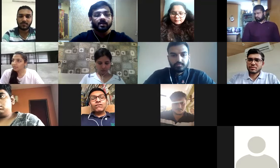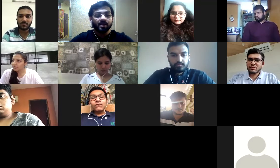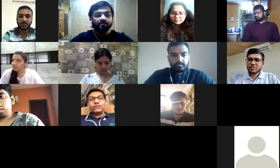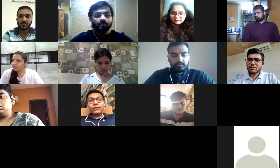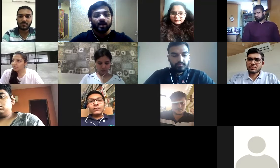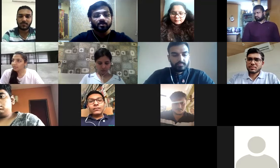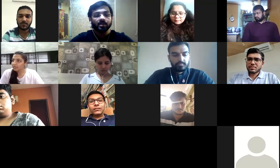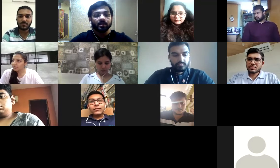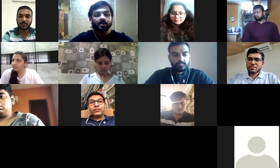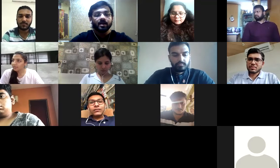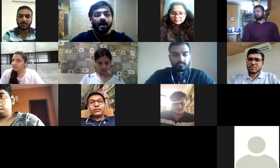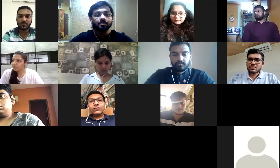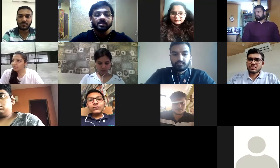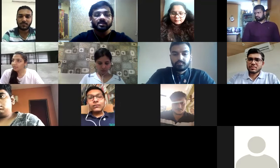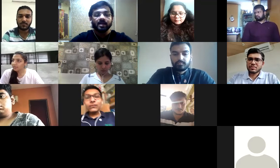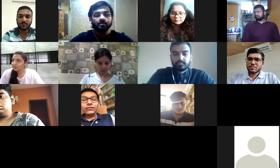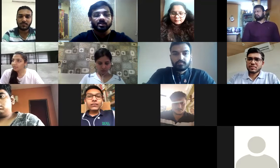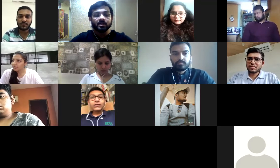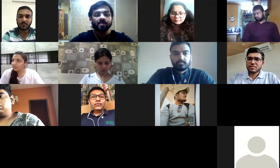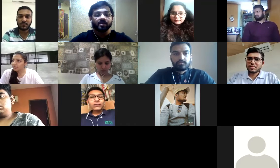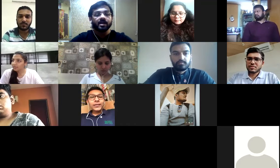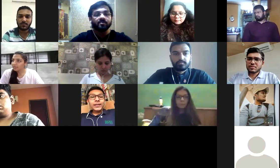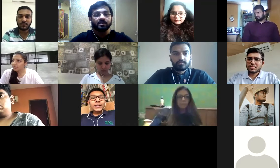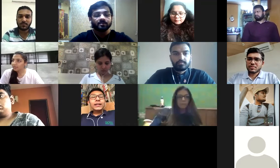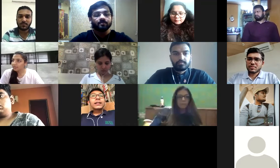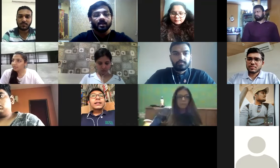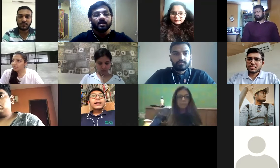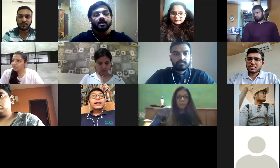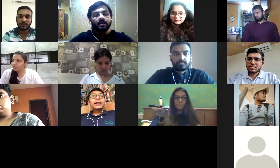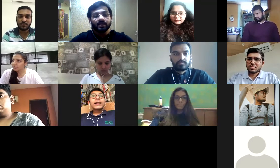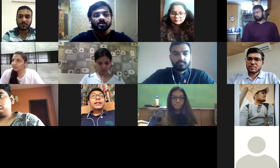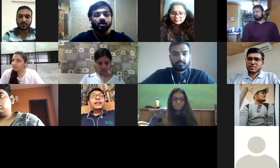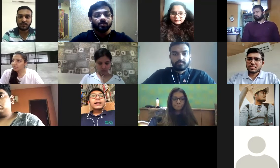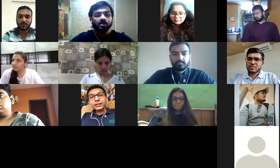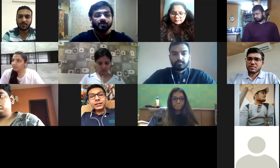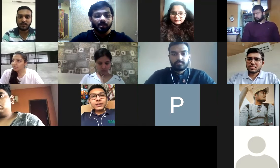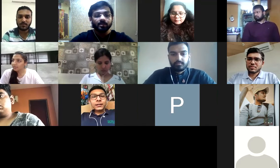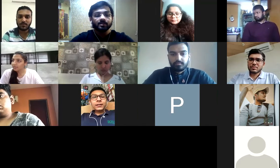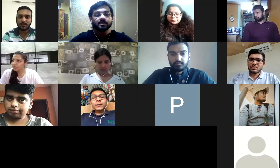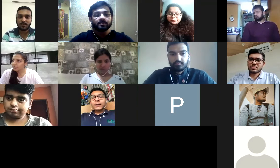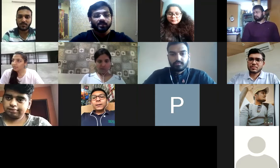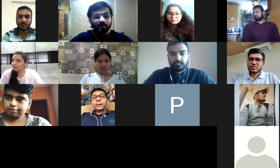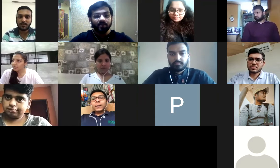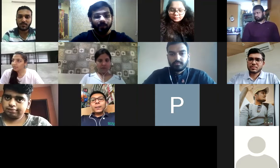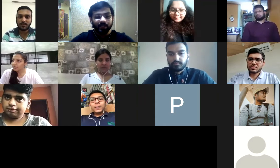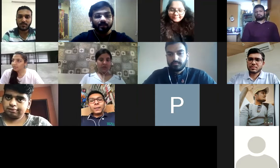deaf matrimony, and Miss and Mr. Deaf India events. Let's call upon our speaker, Mr. Ravi Parikh